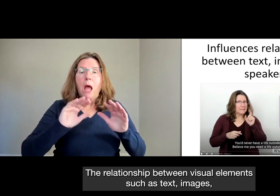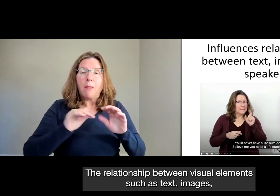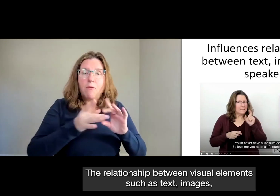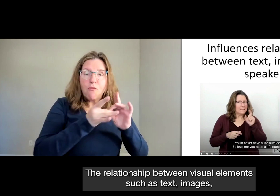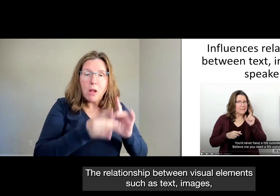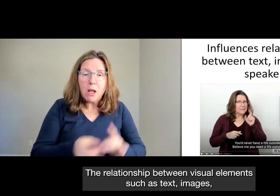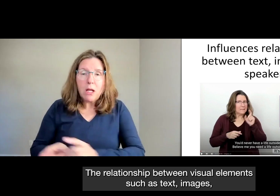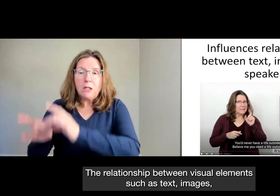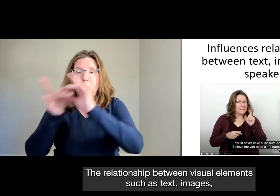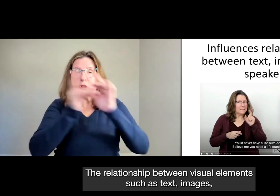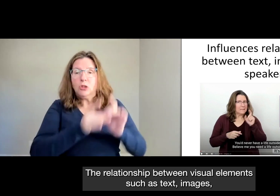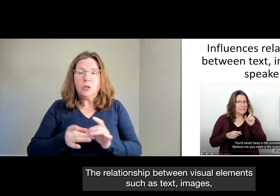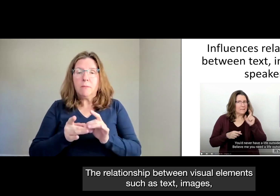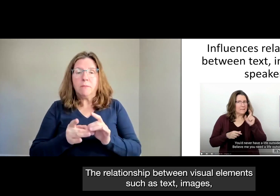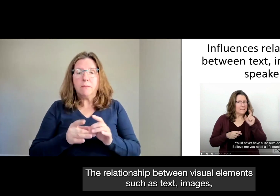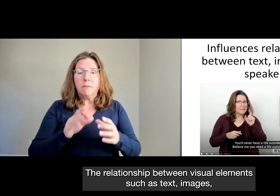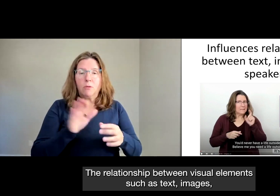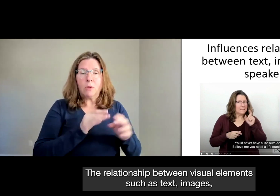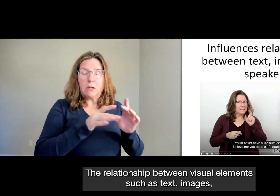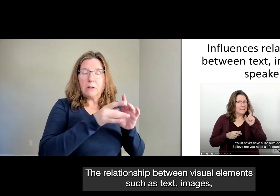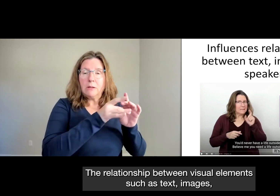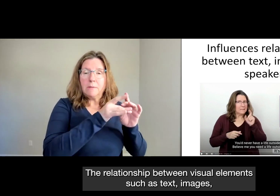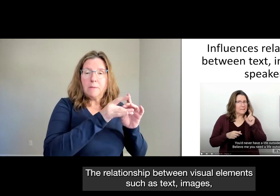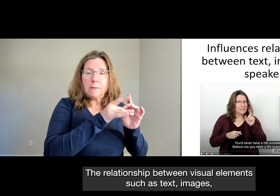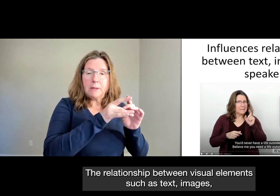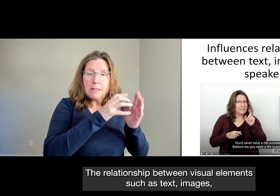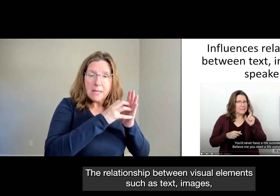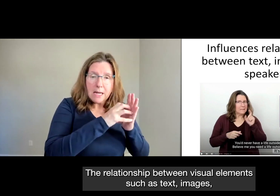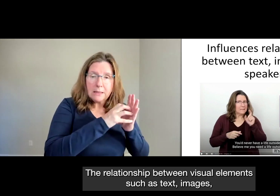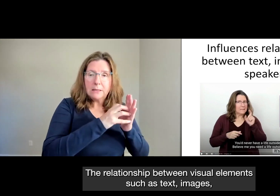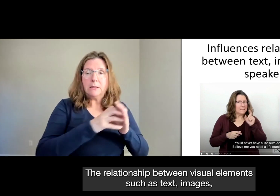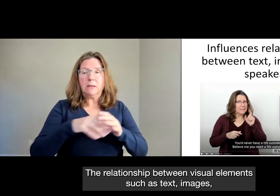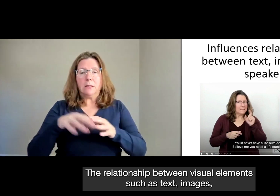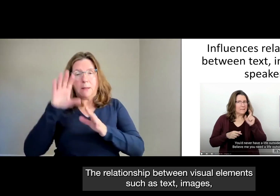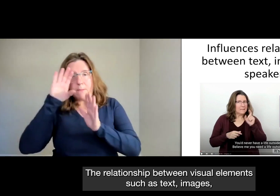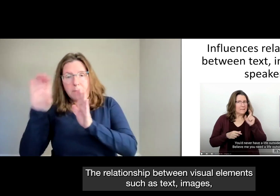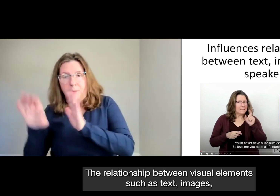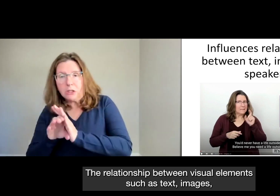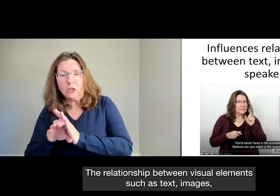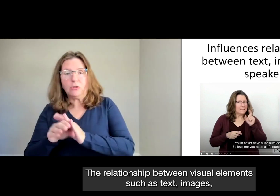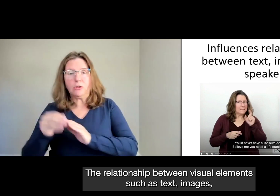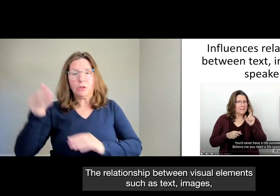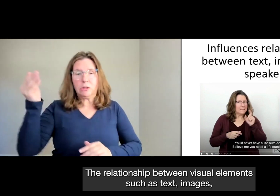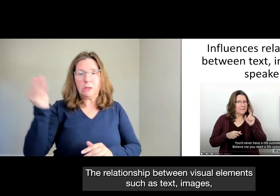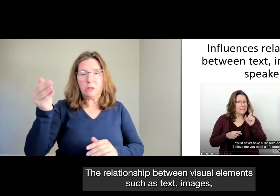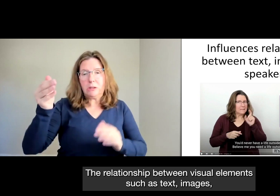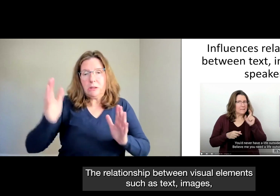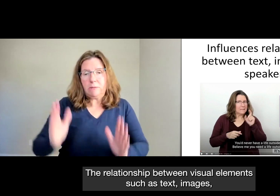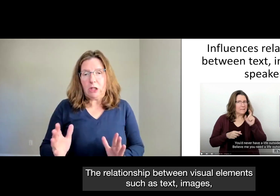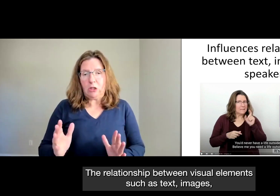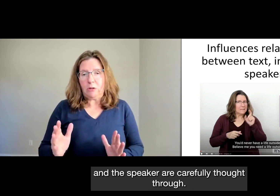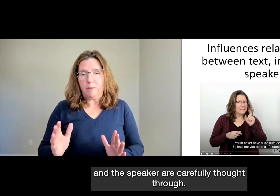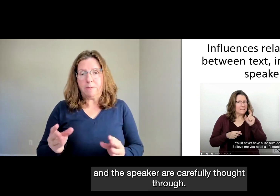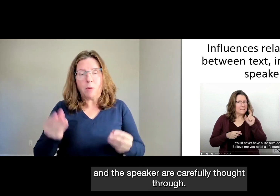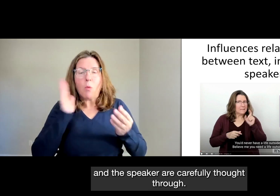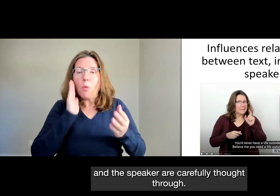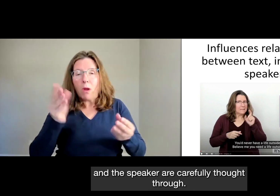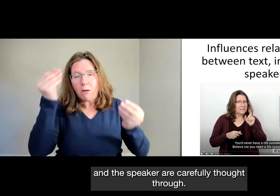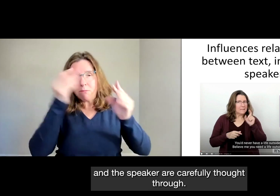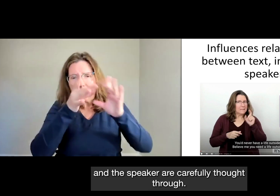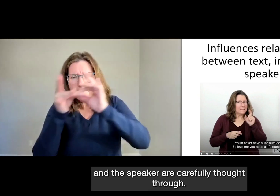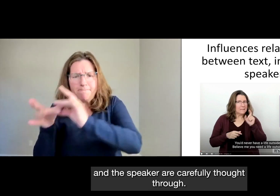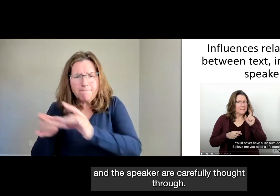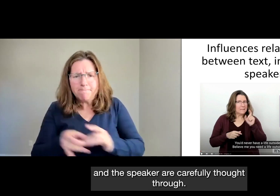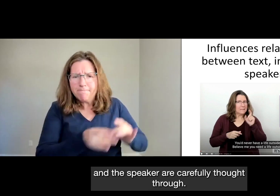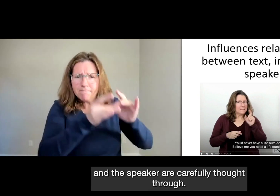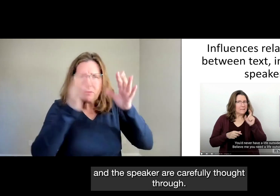The relationship between visual elements such as text, images, and the speaker are carefully thought